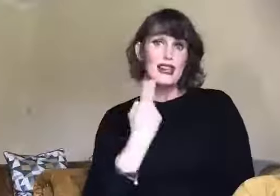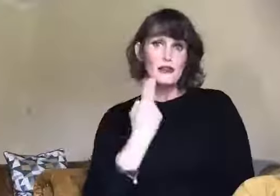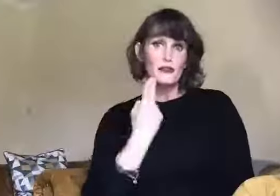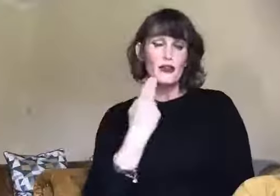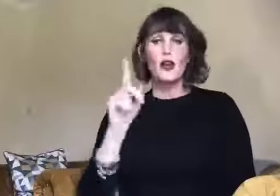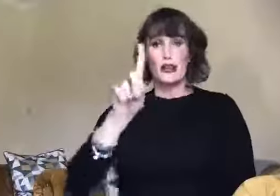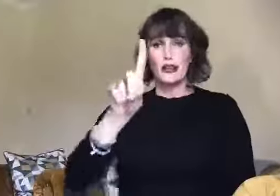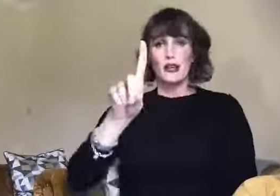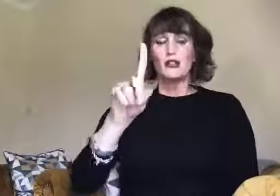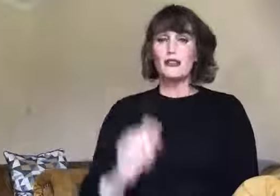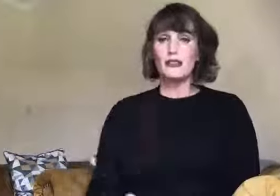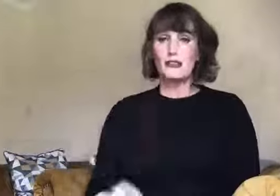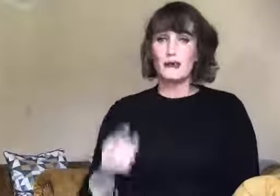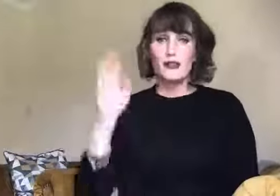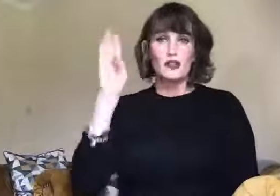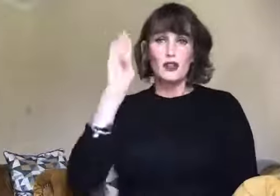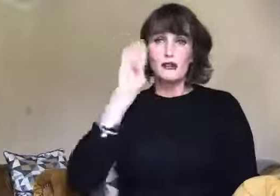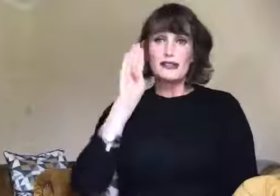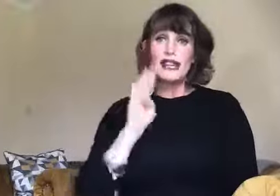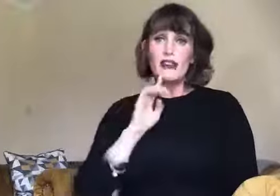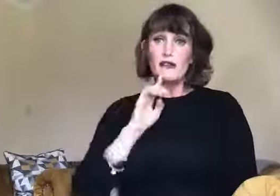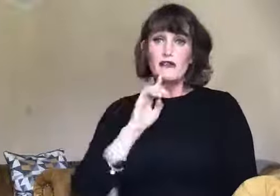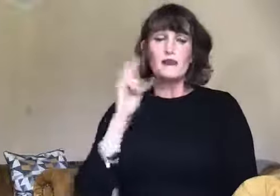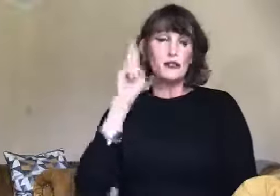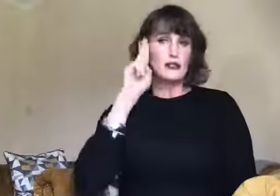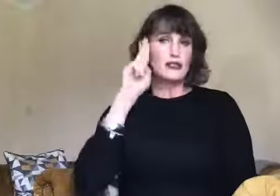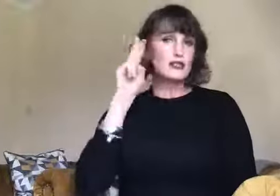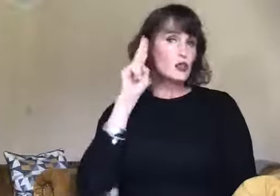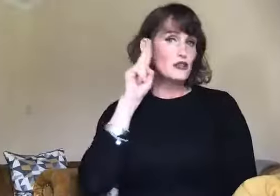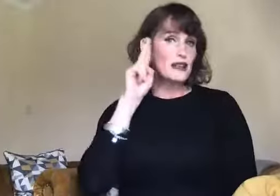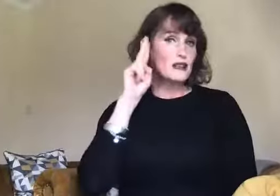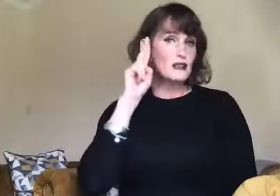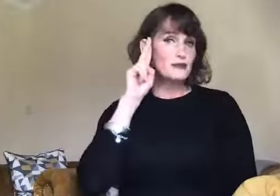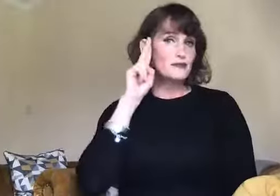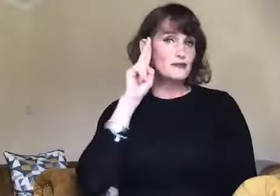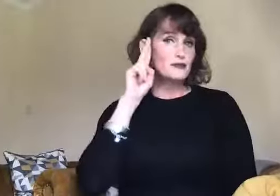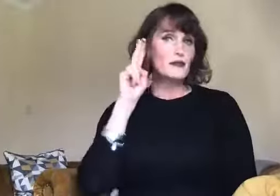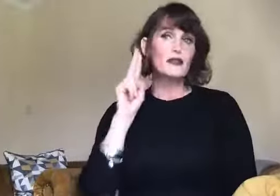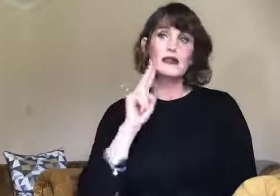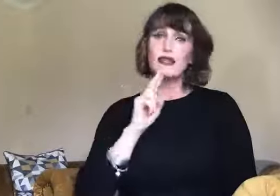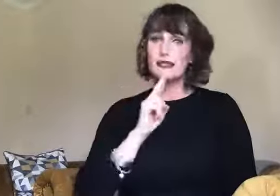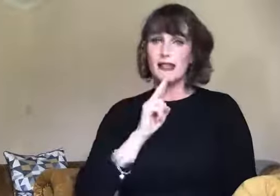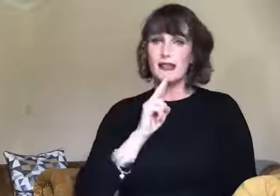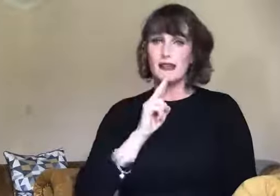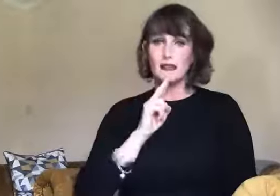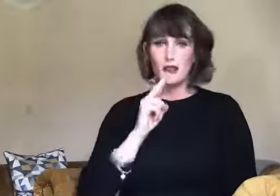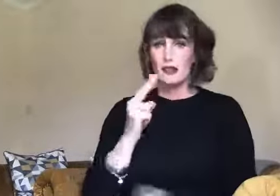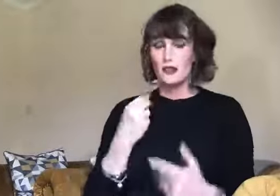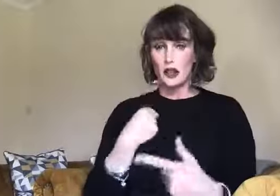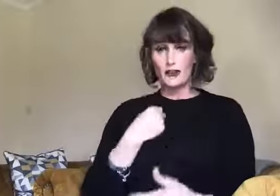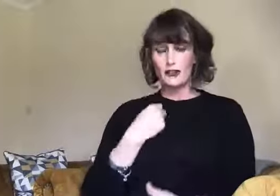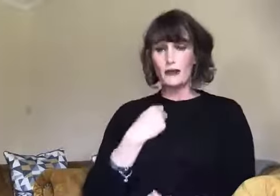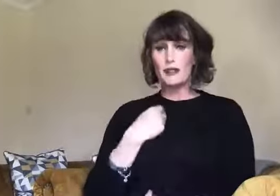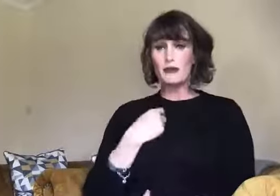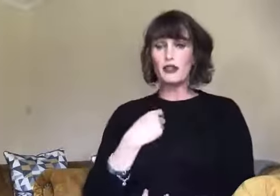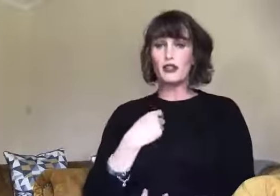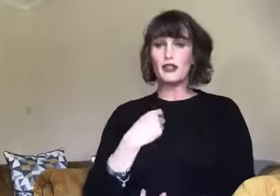deaf. Okay, so this is deaf, so it's two fingers and to hear. So if somebody was to look at you and